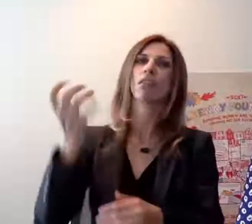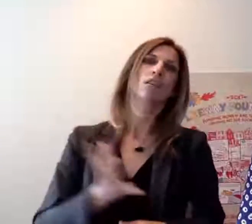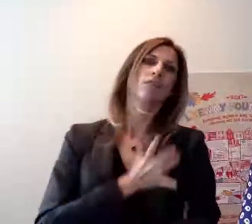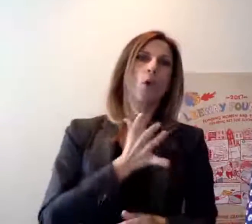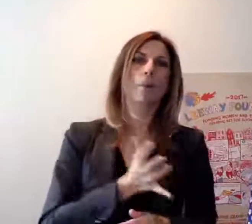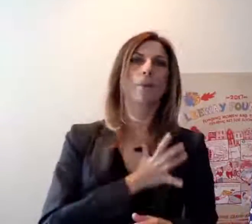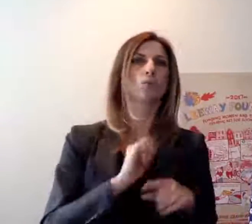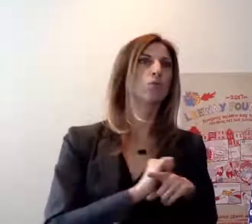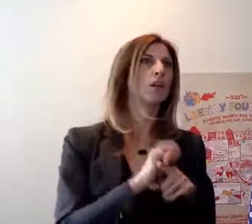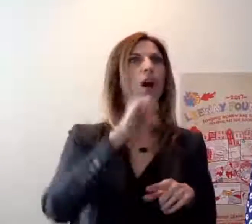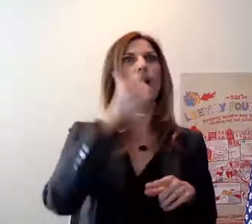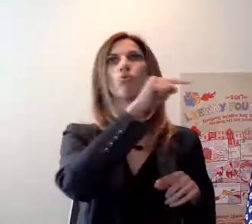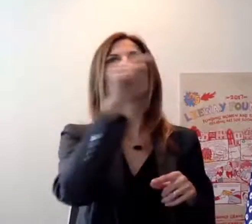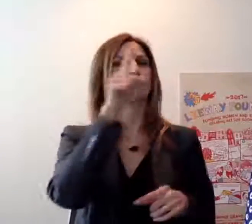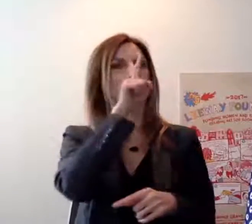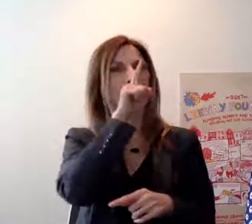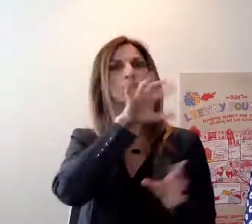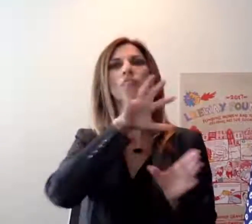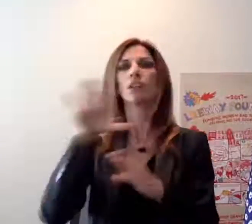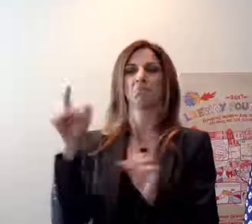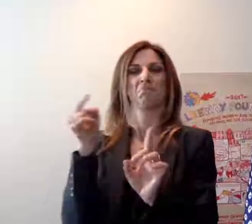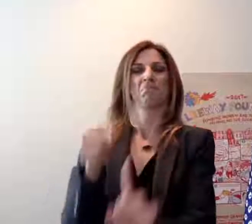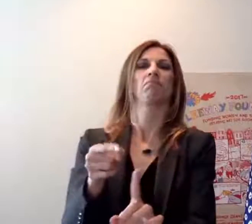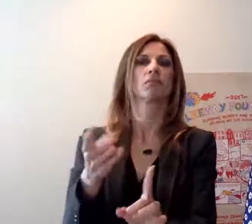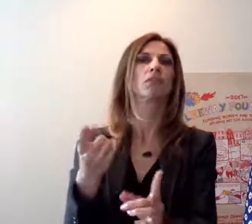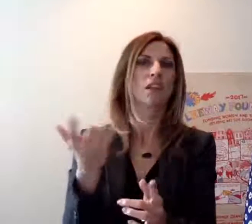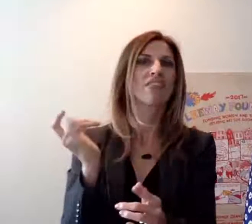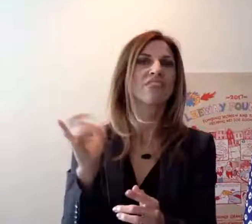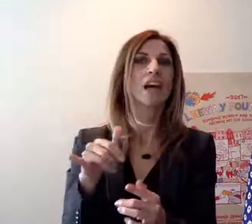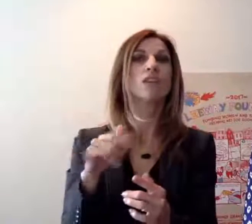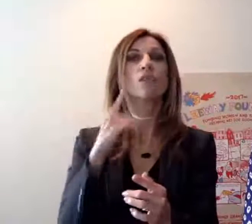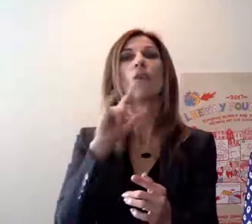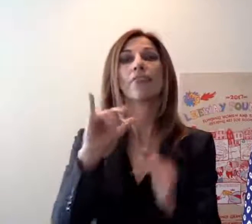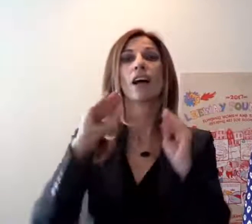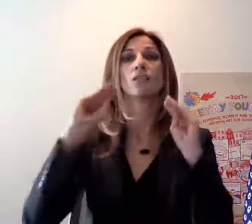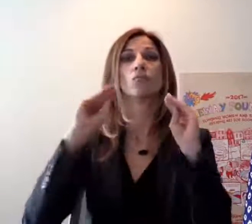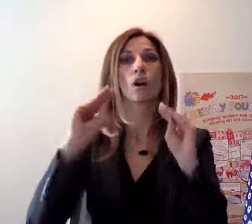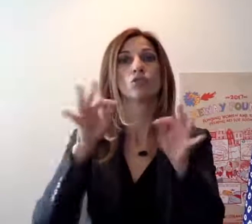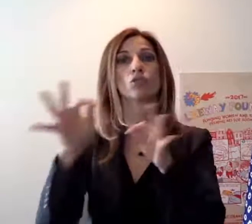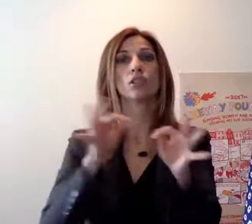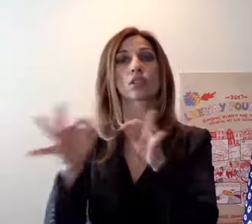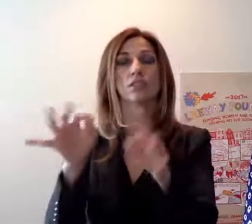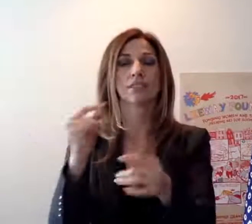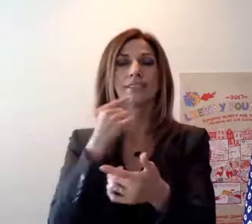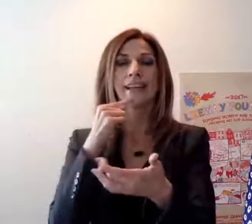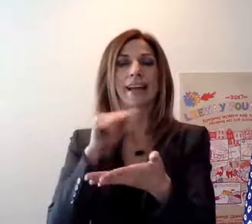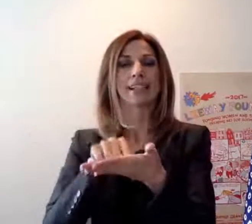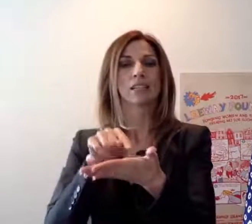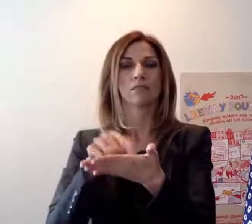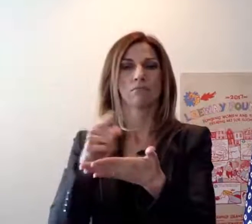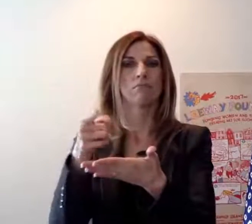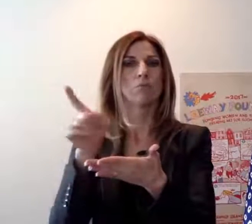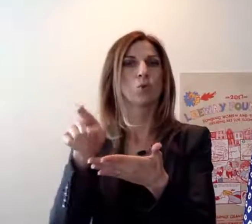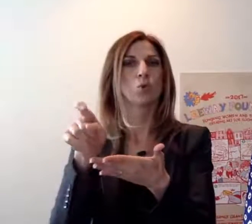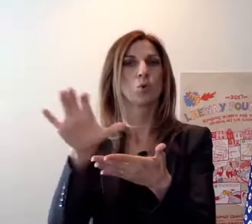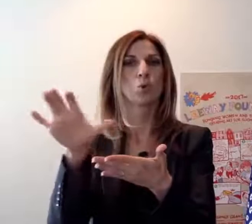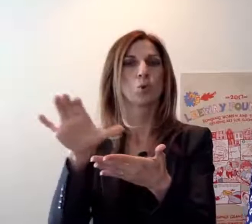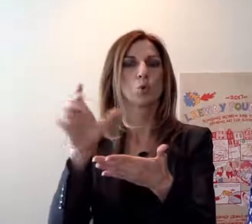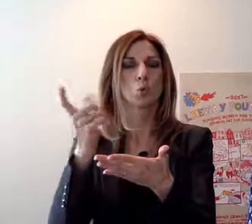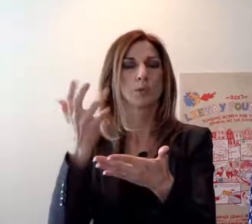or formal training somewhere. And so you'll notice in the instructions that it says that you should